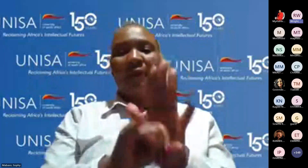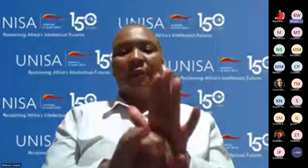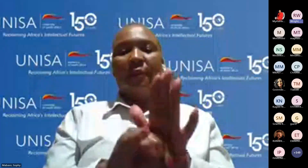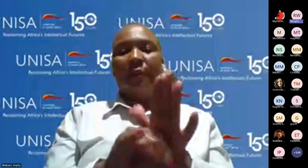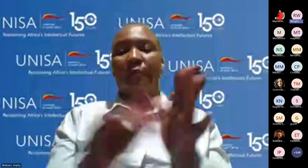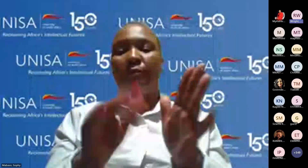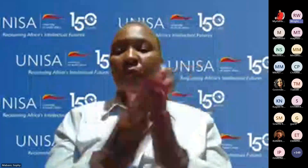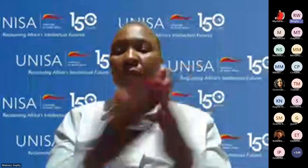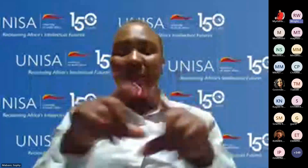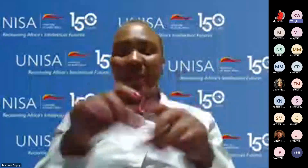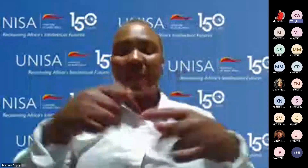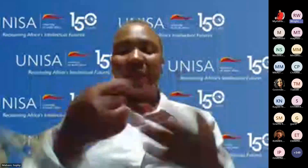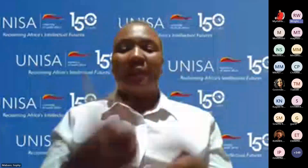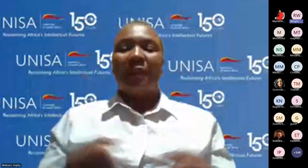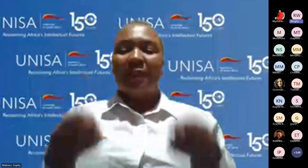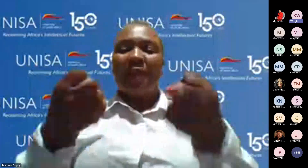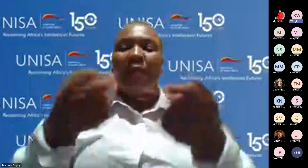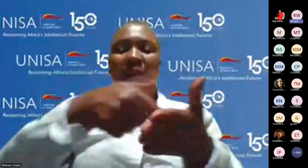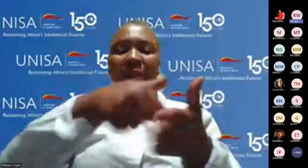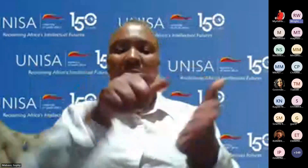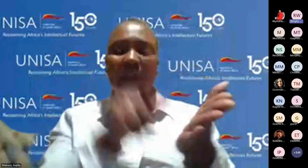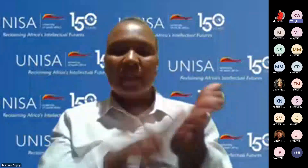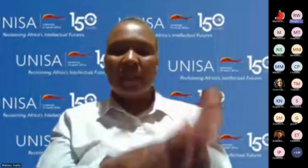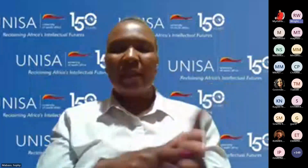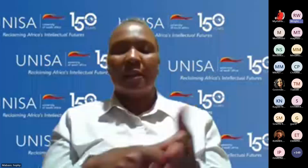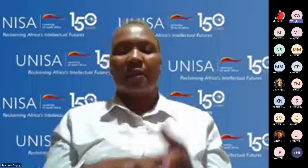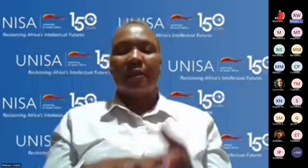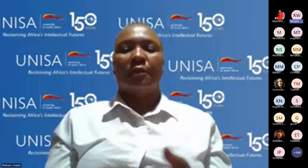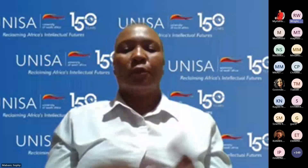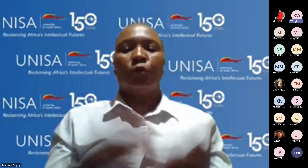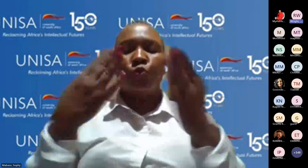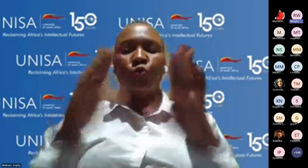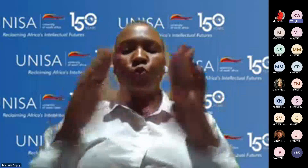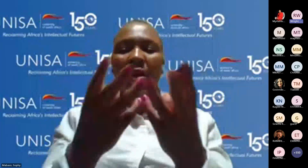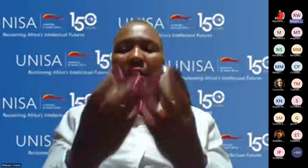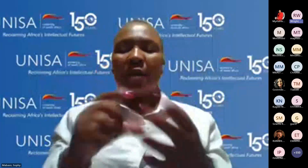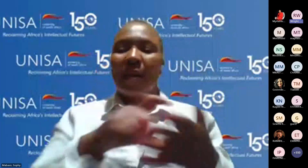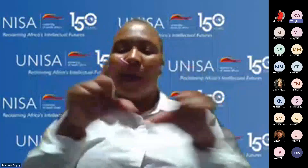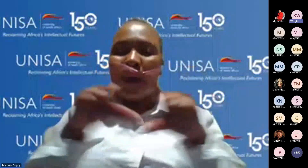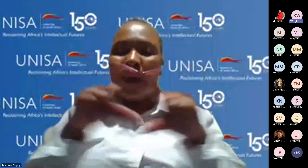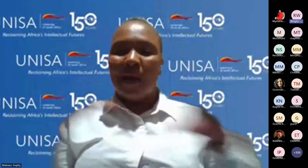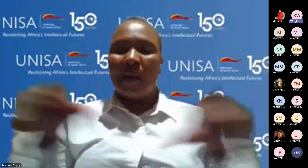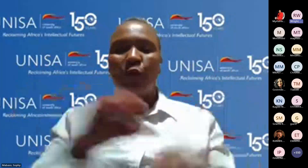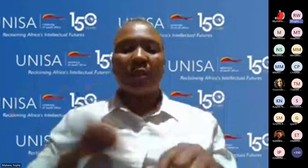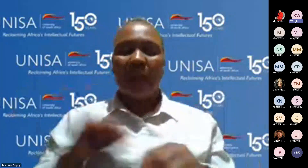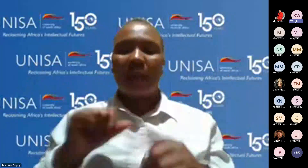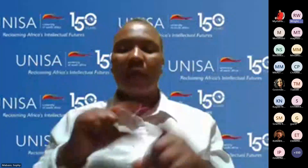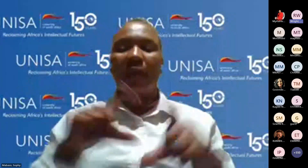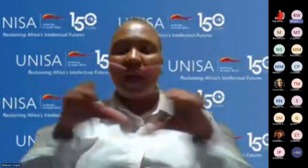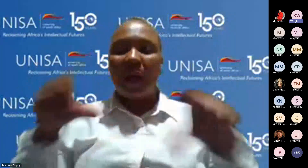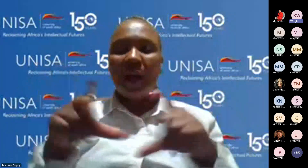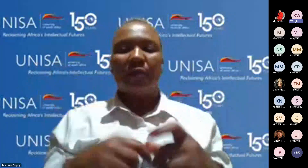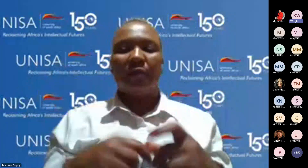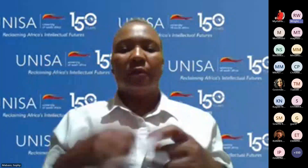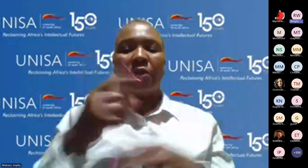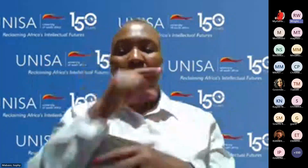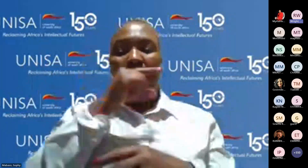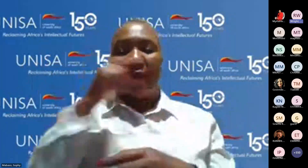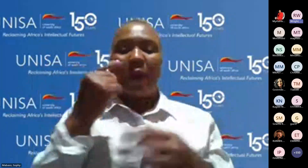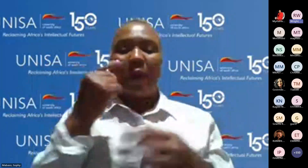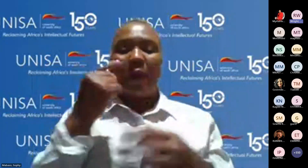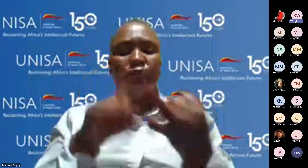ID, driver's license. If you've got a UNISA student card, you can use that. Even if you've got a staff card, where your picture and name is on, you can